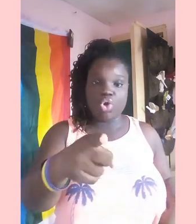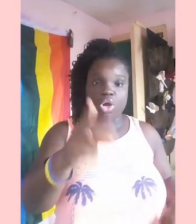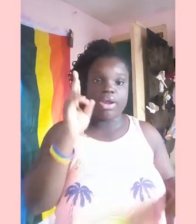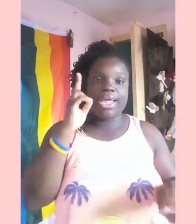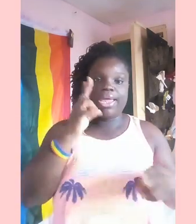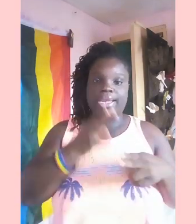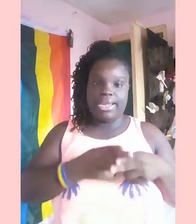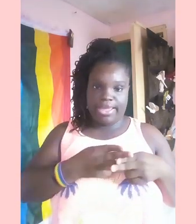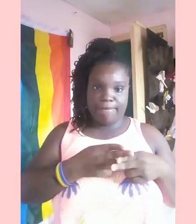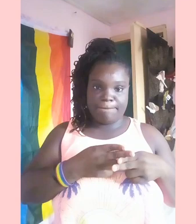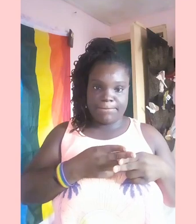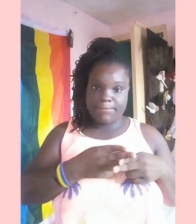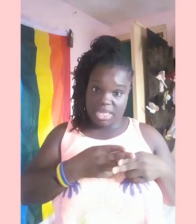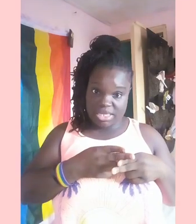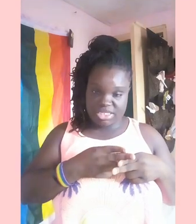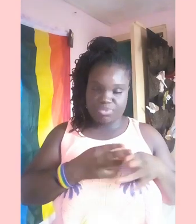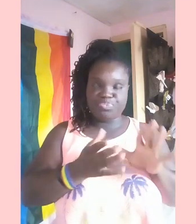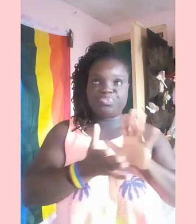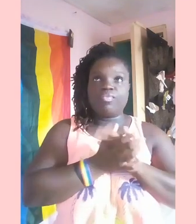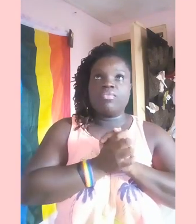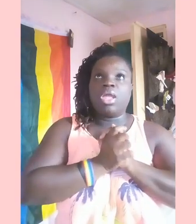your name? Yes.